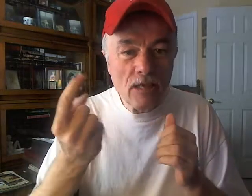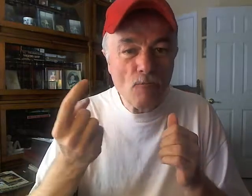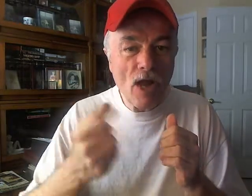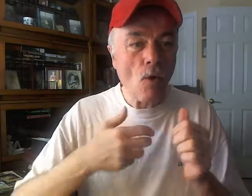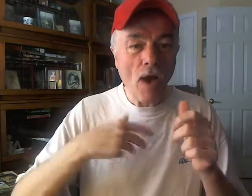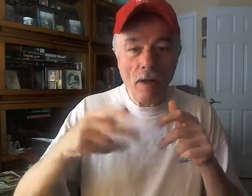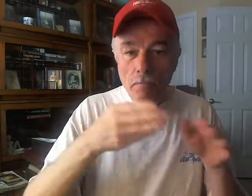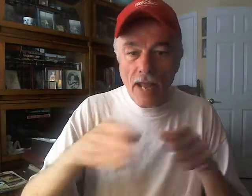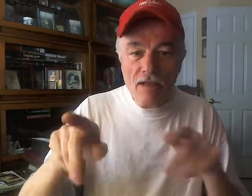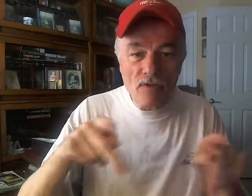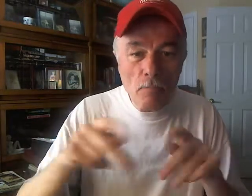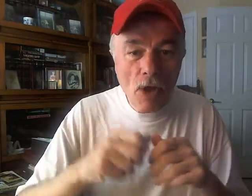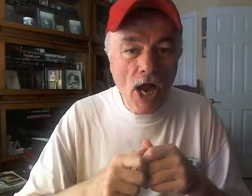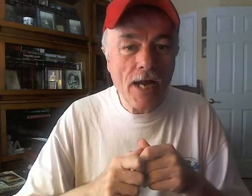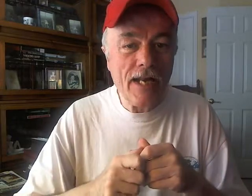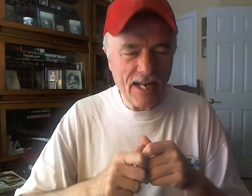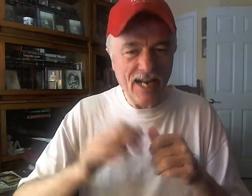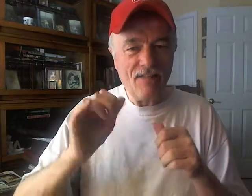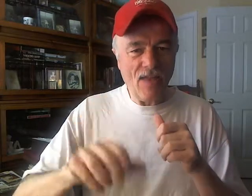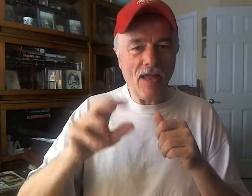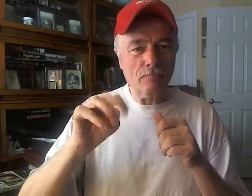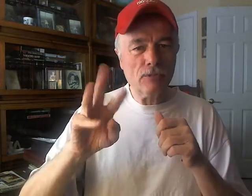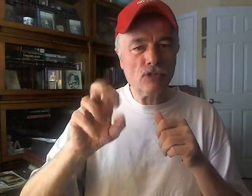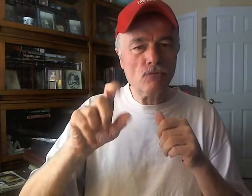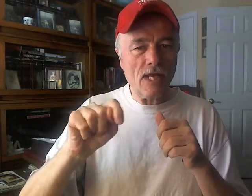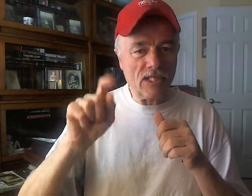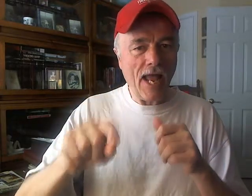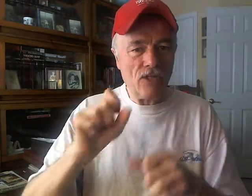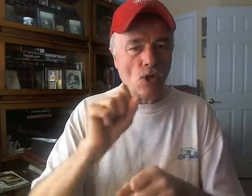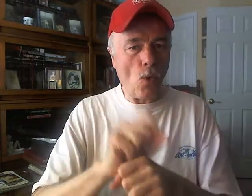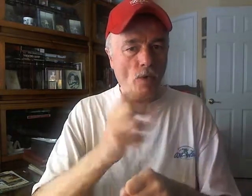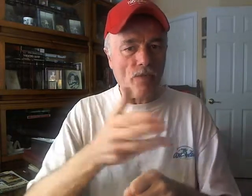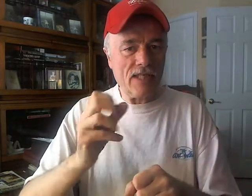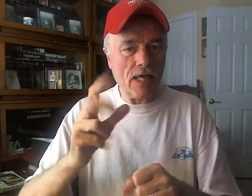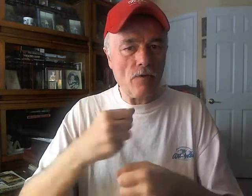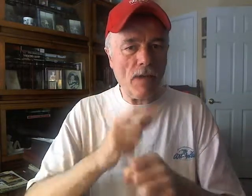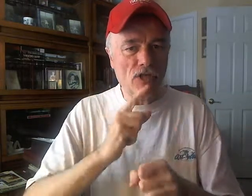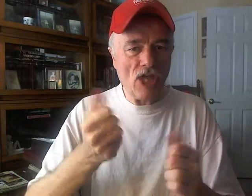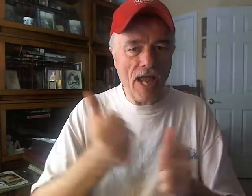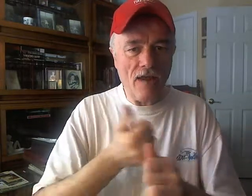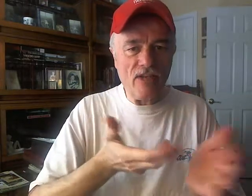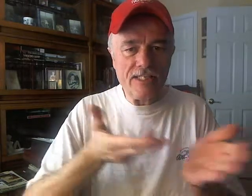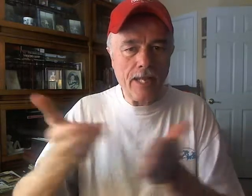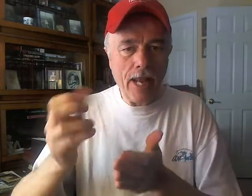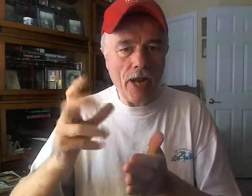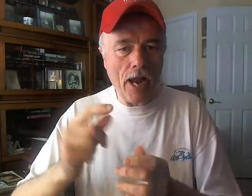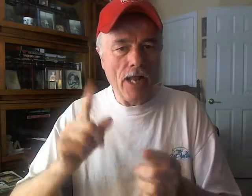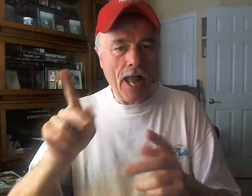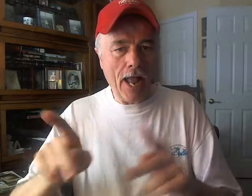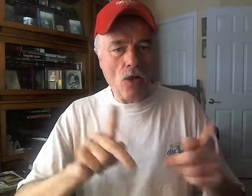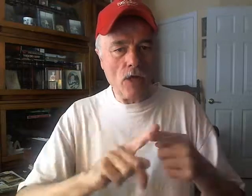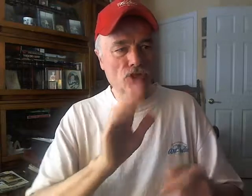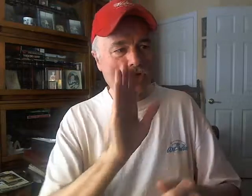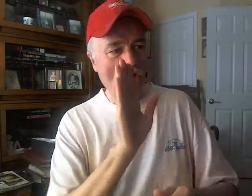someone. Playing for a party, that Swiss had to work this out with Evans, Kira, a culture,